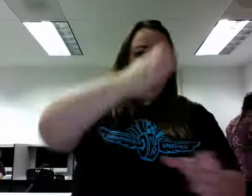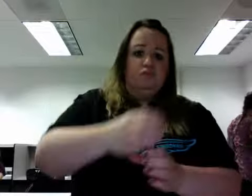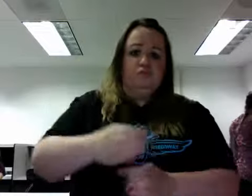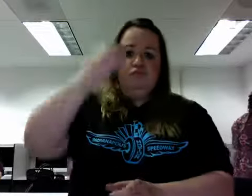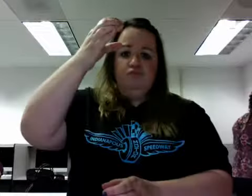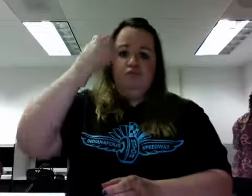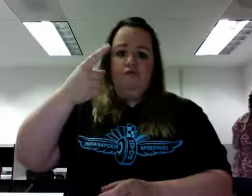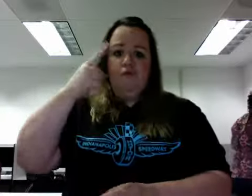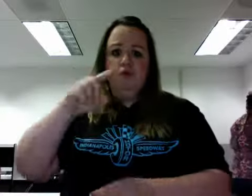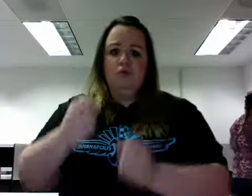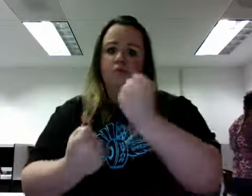Here.